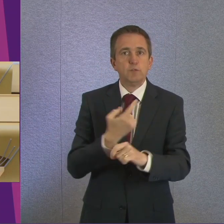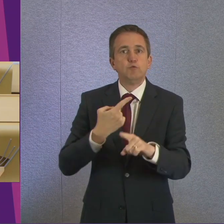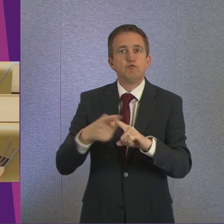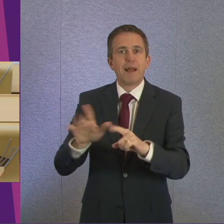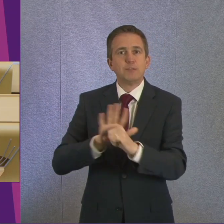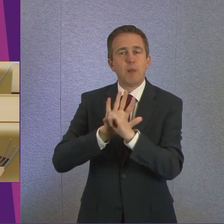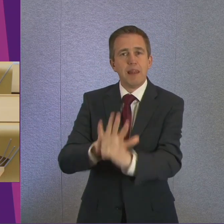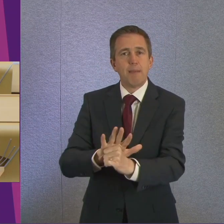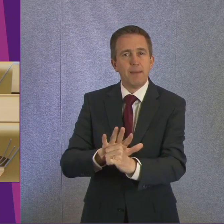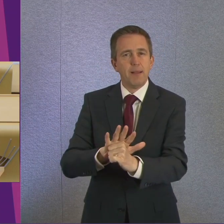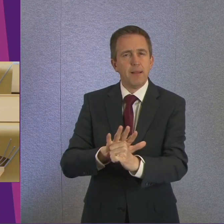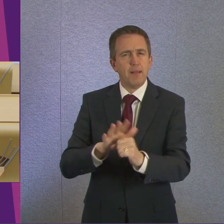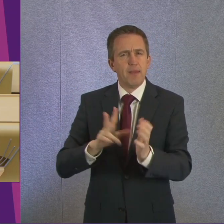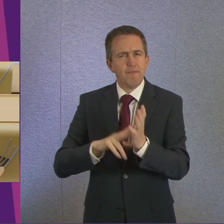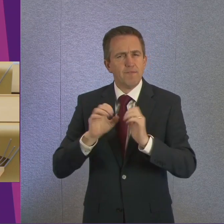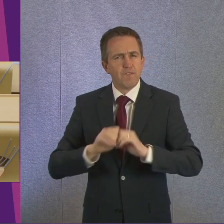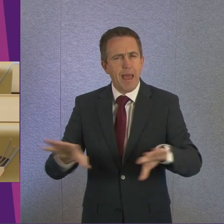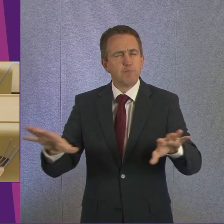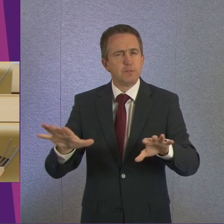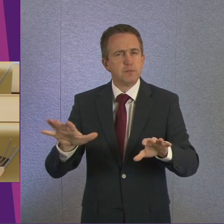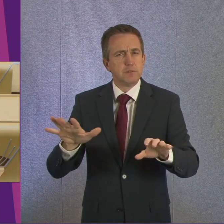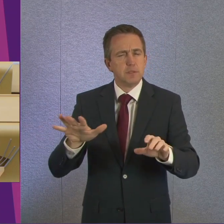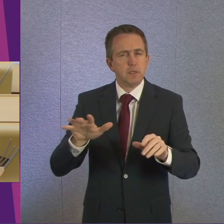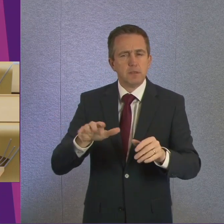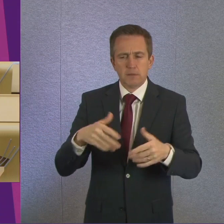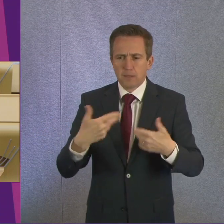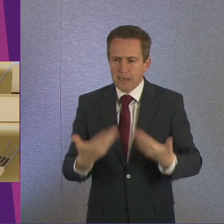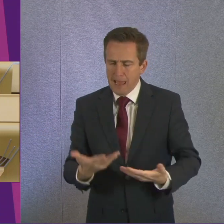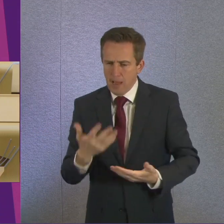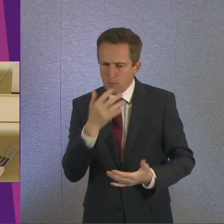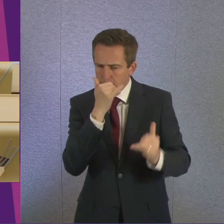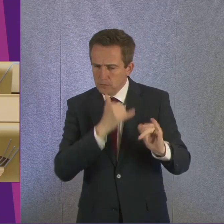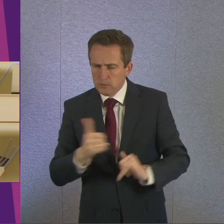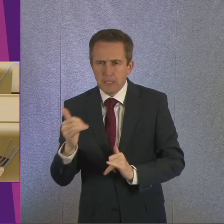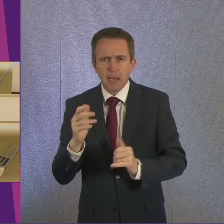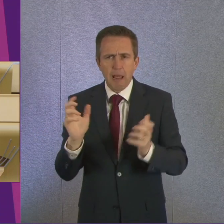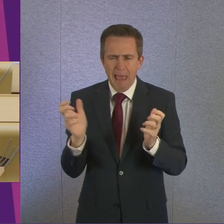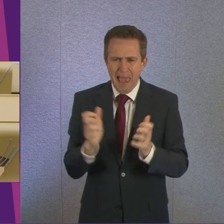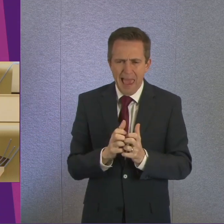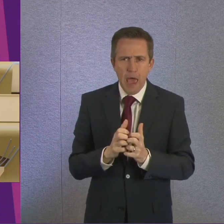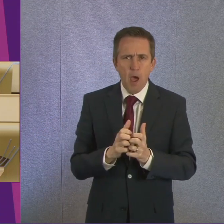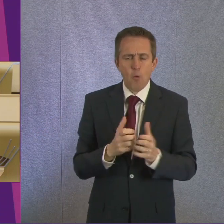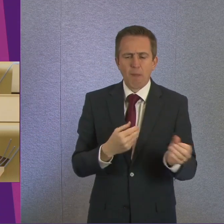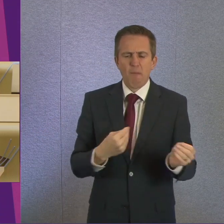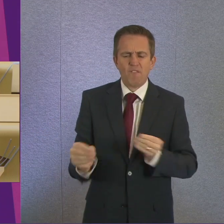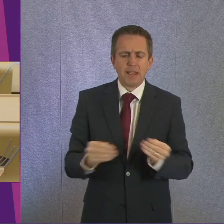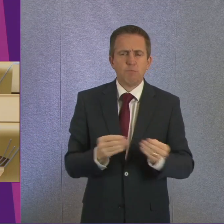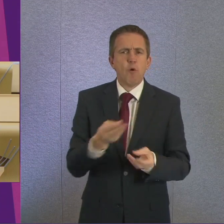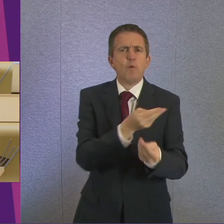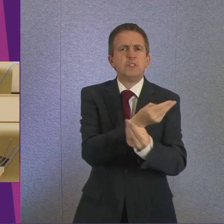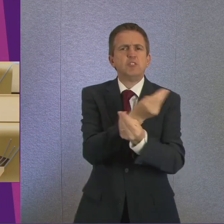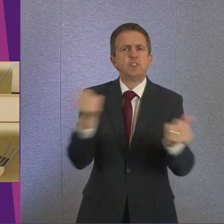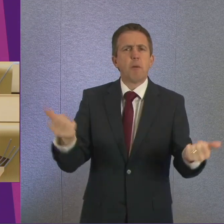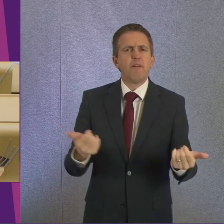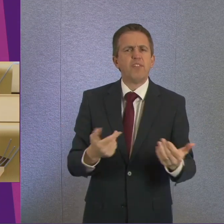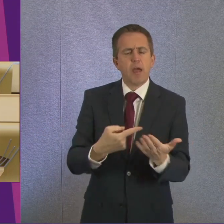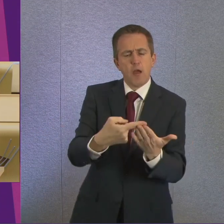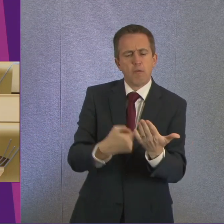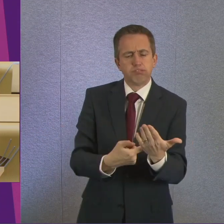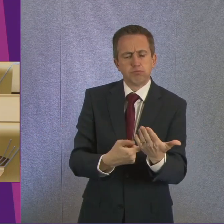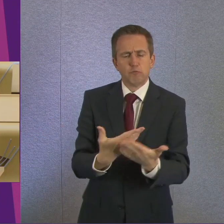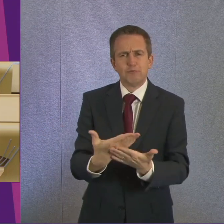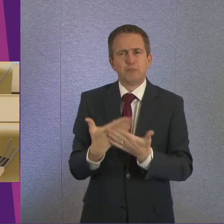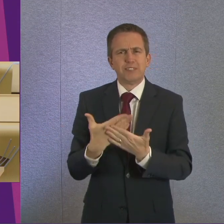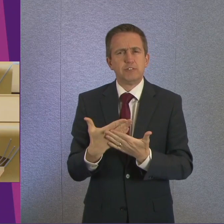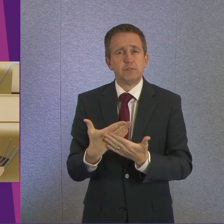is identify in what way can any of those restrictions be eased whilst we continue to live with the virus.